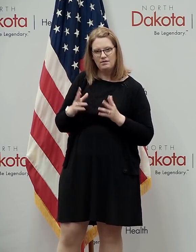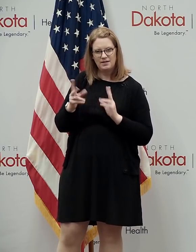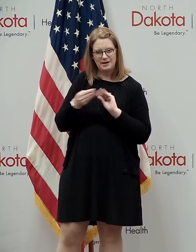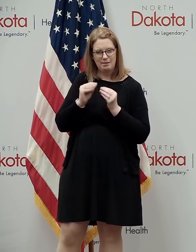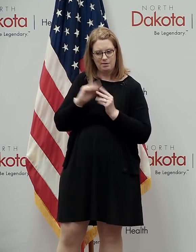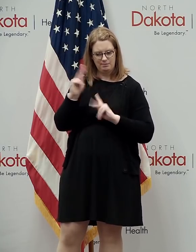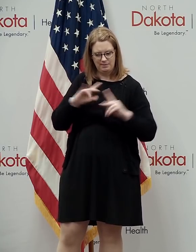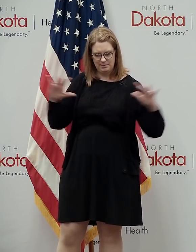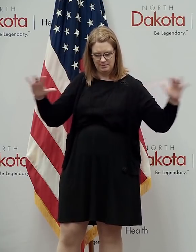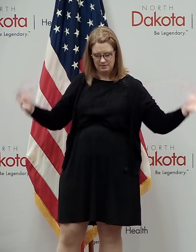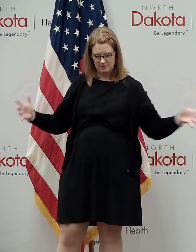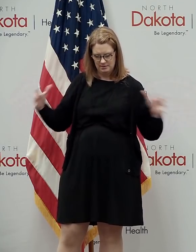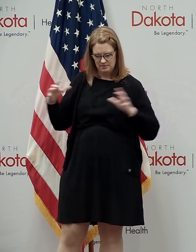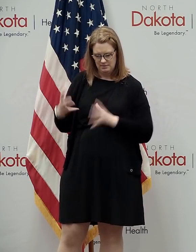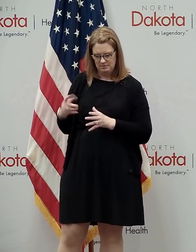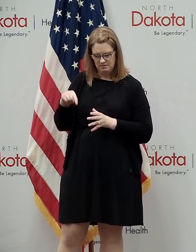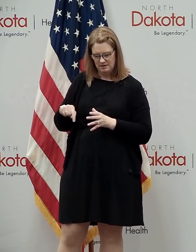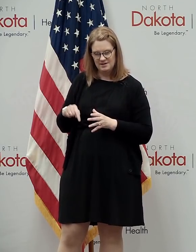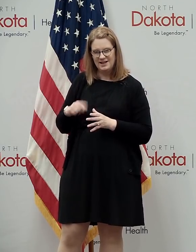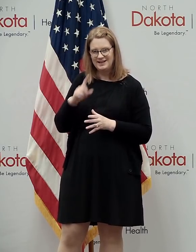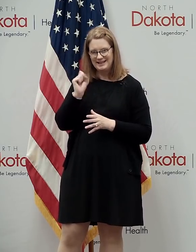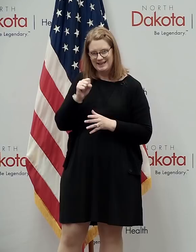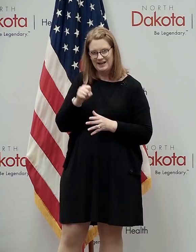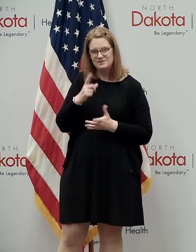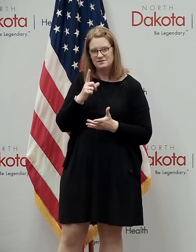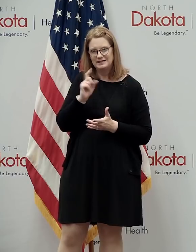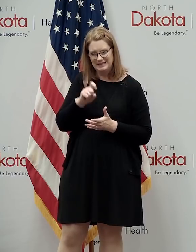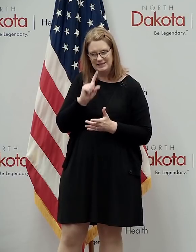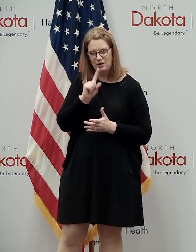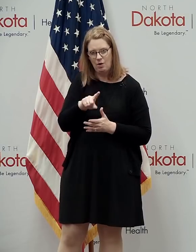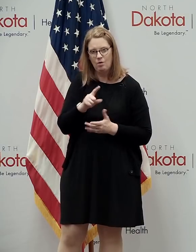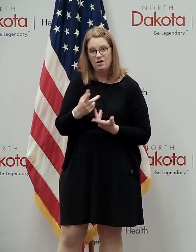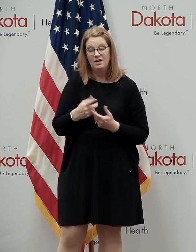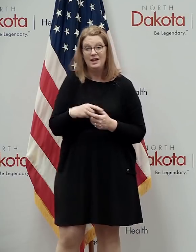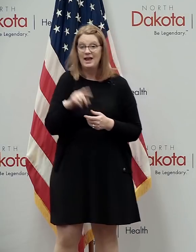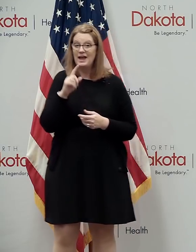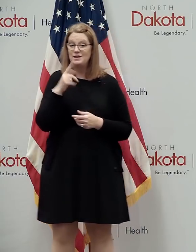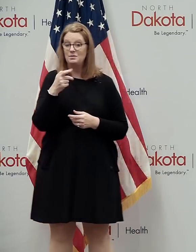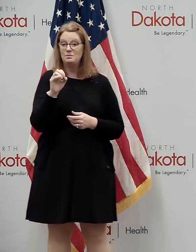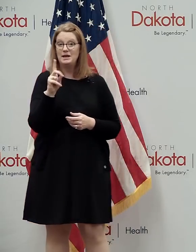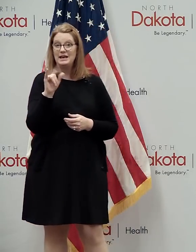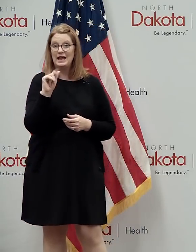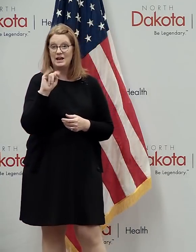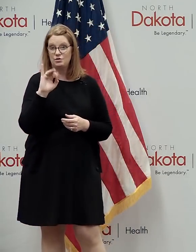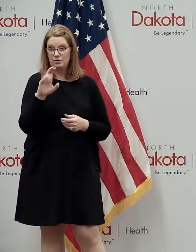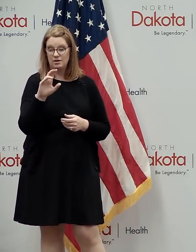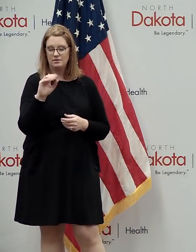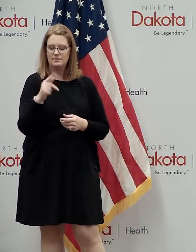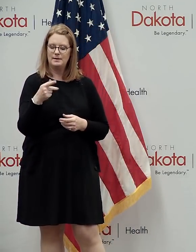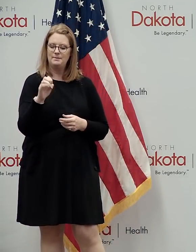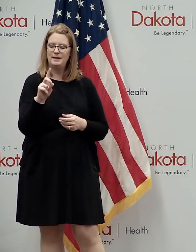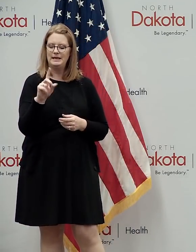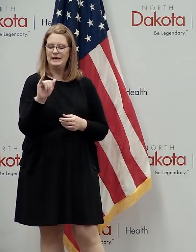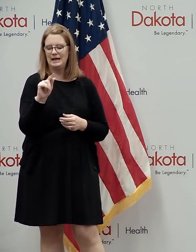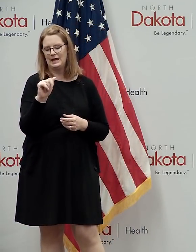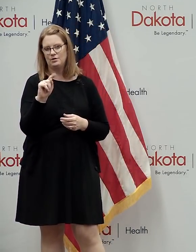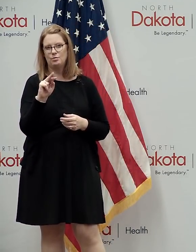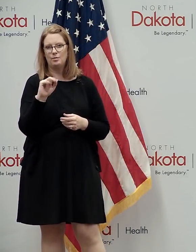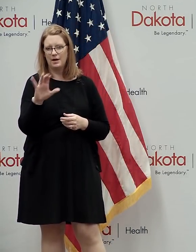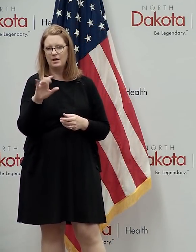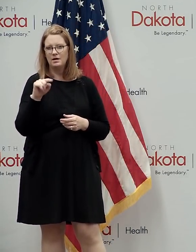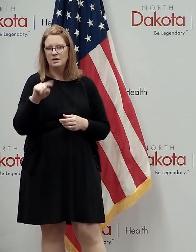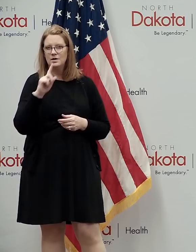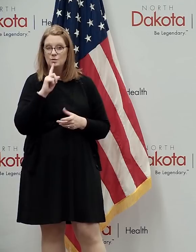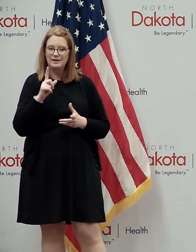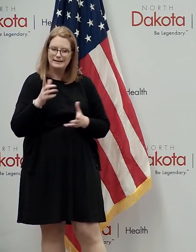American Pediatric Society came out last week and talked about how imperative it was that we actually get schools functioning again because of all the